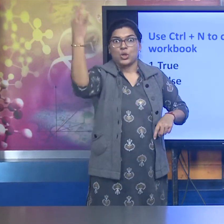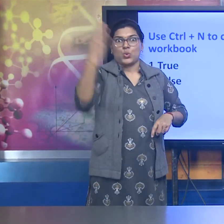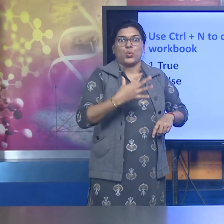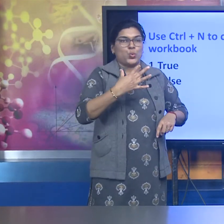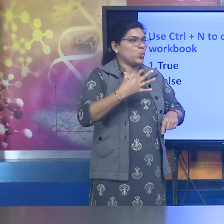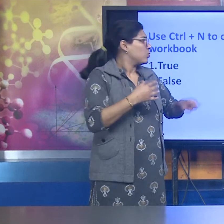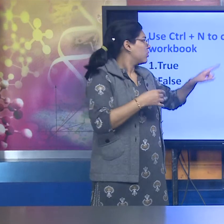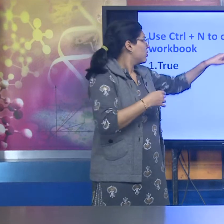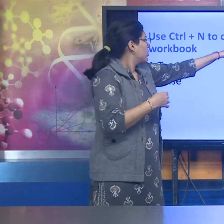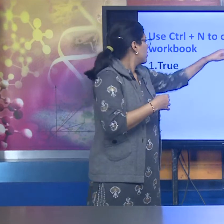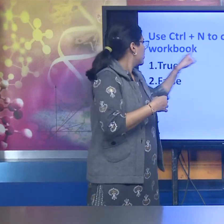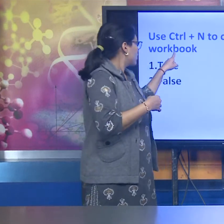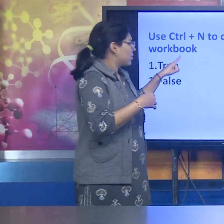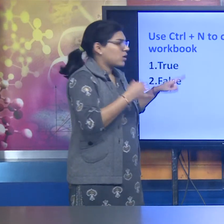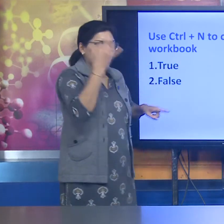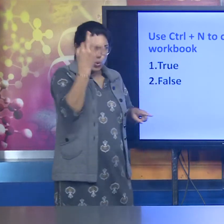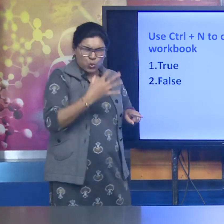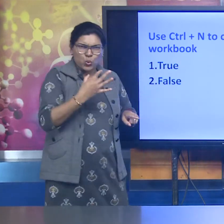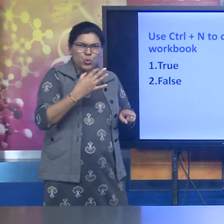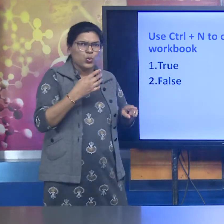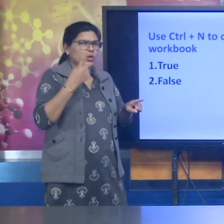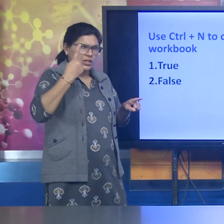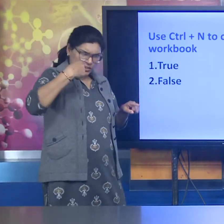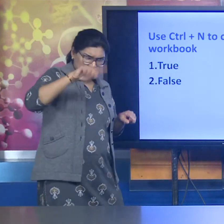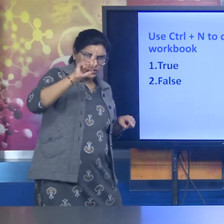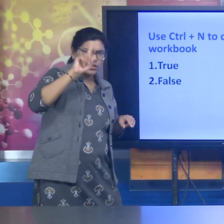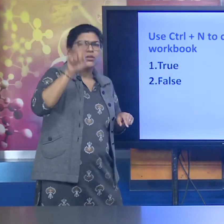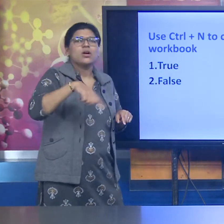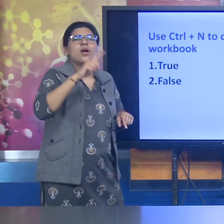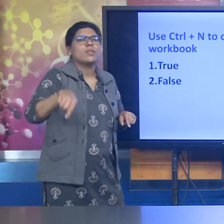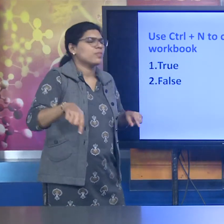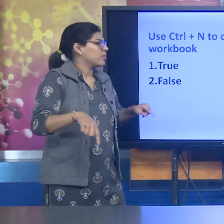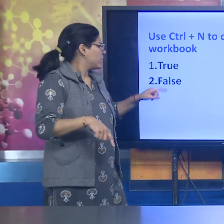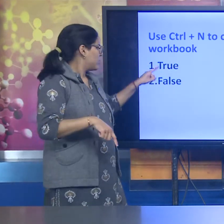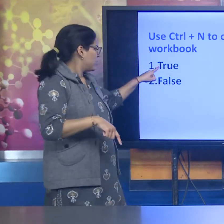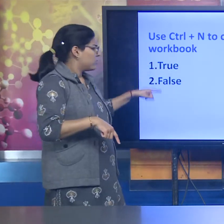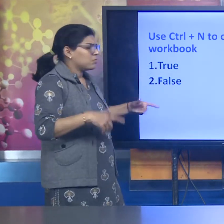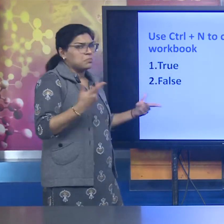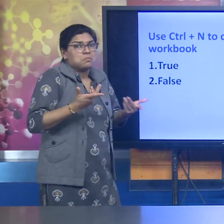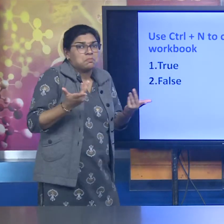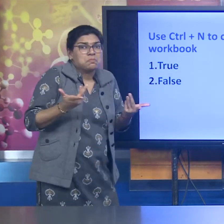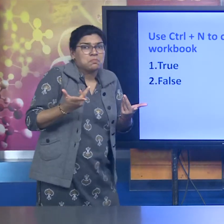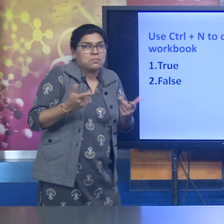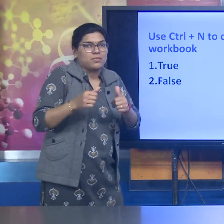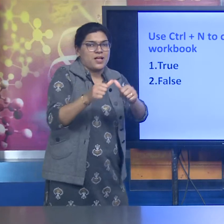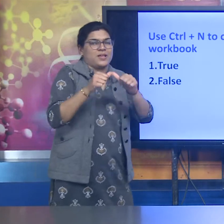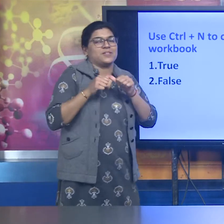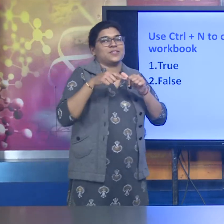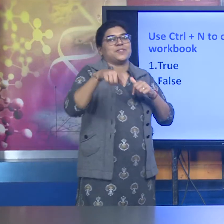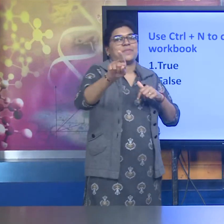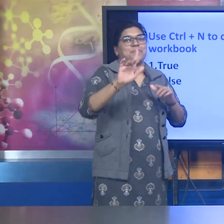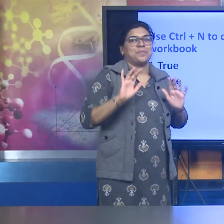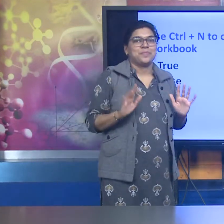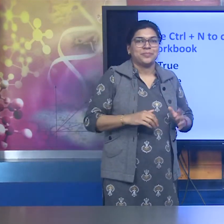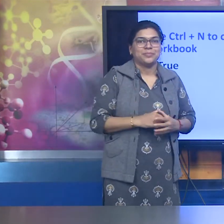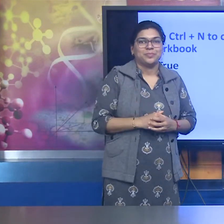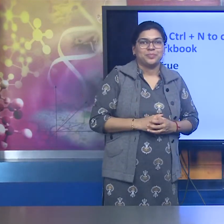to create a new workbook. What do you think? It is right or wrong? It is